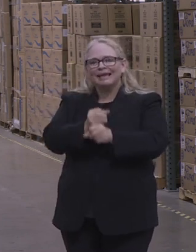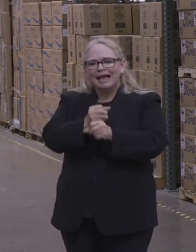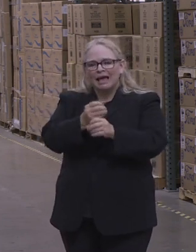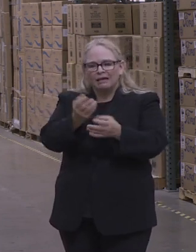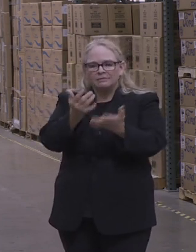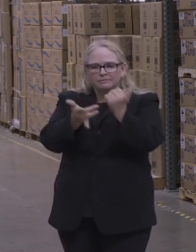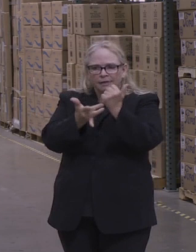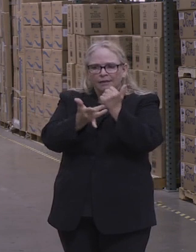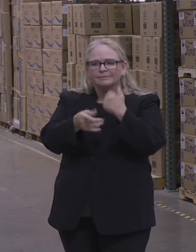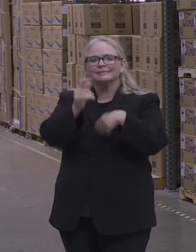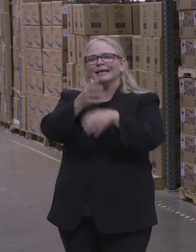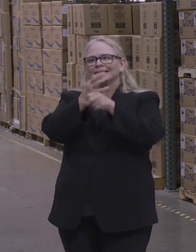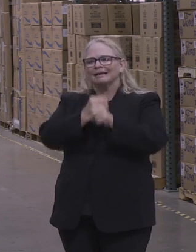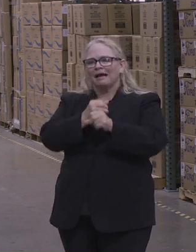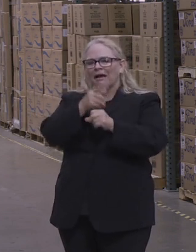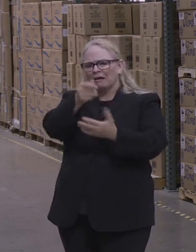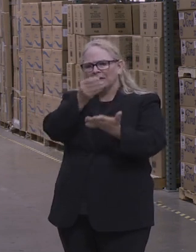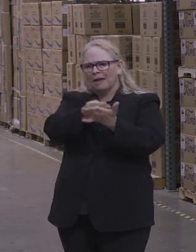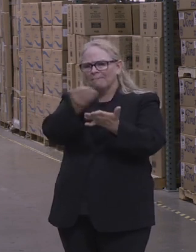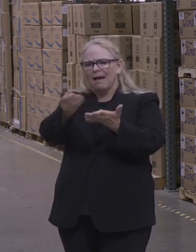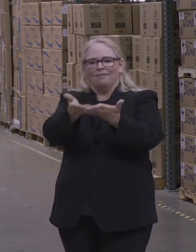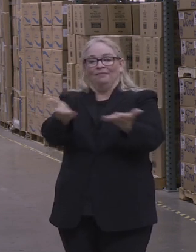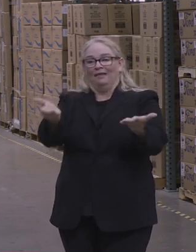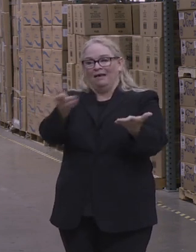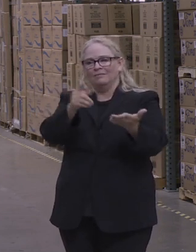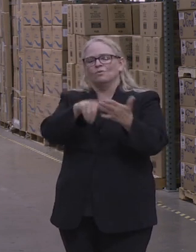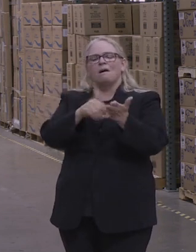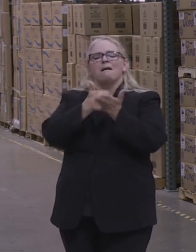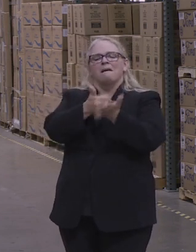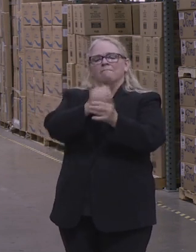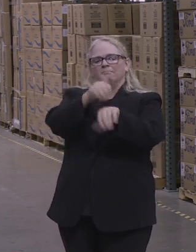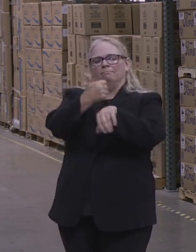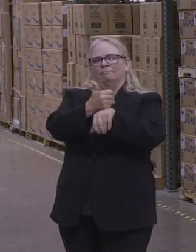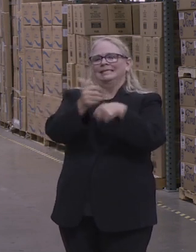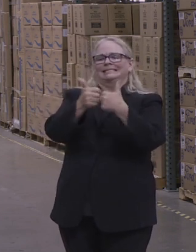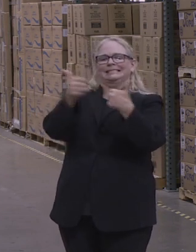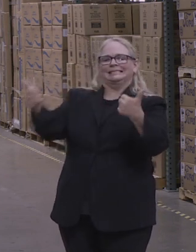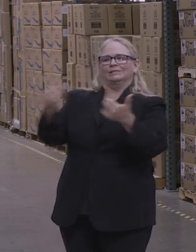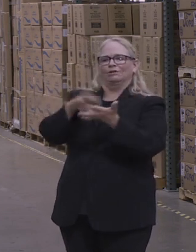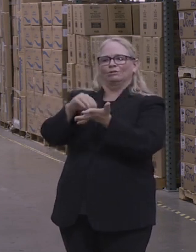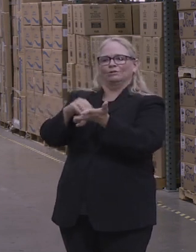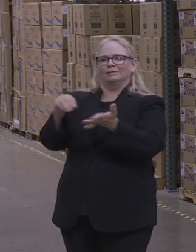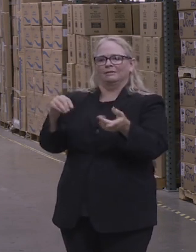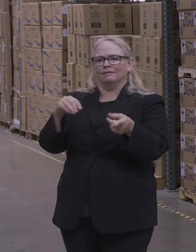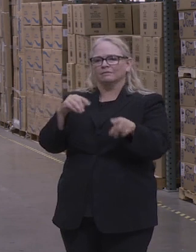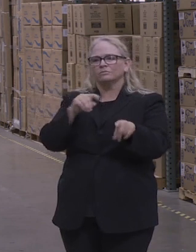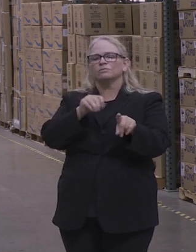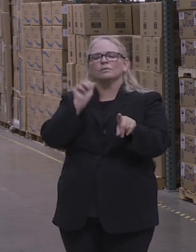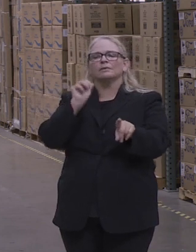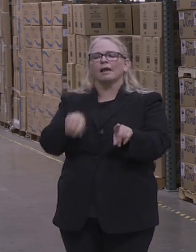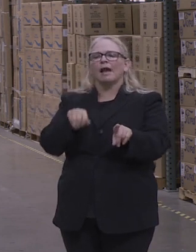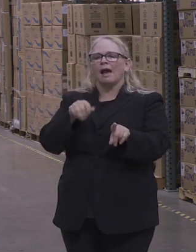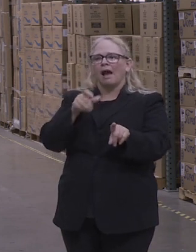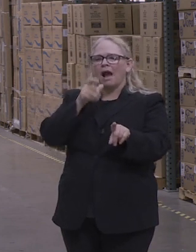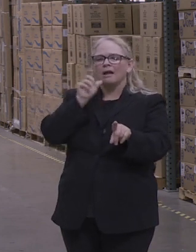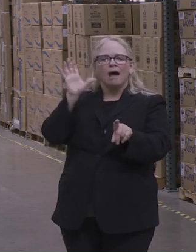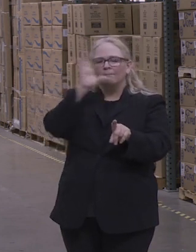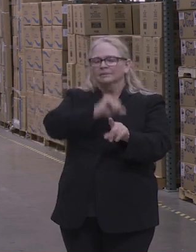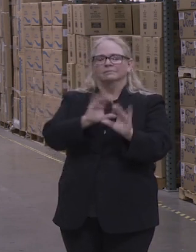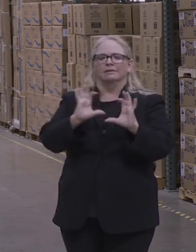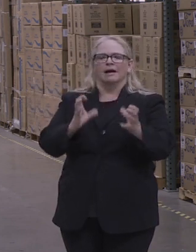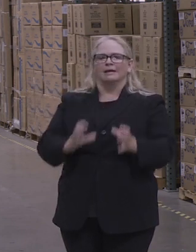to procure the resources to help close that divide once and for all, and to supplement the needs of our